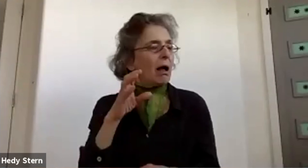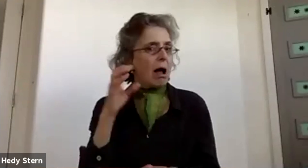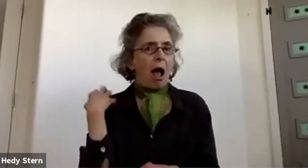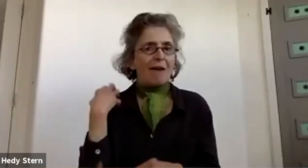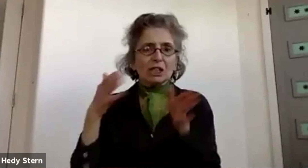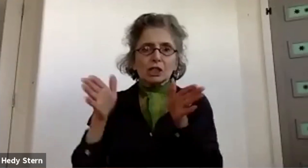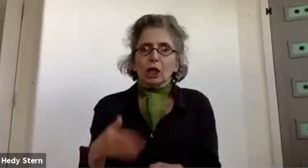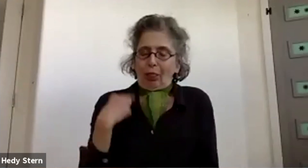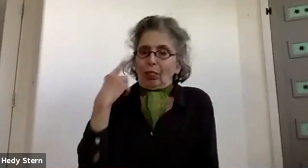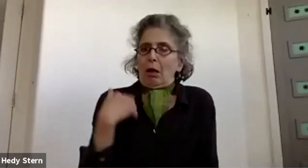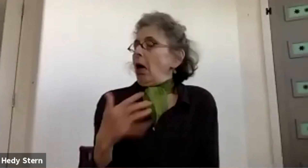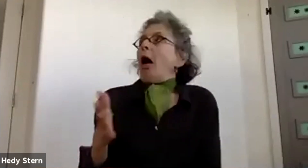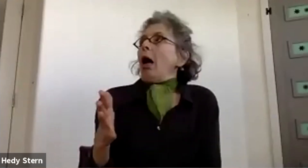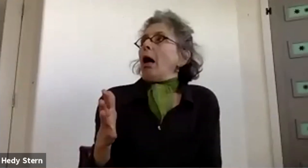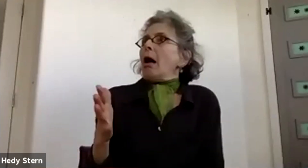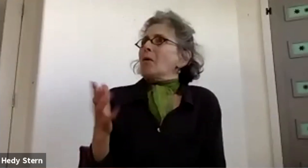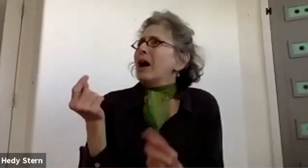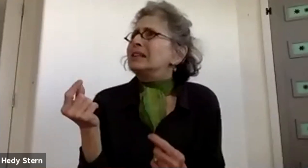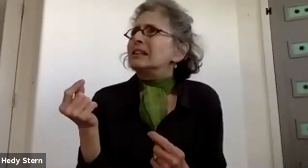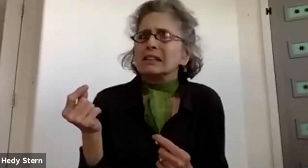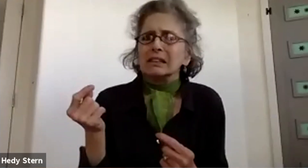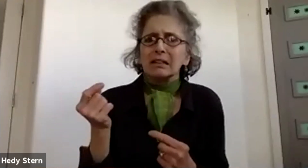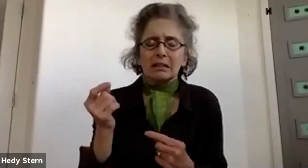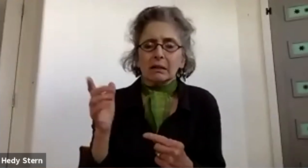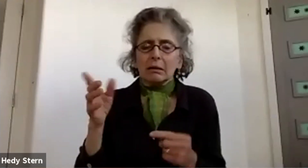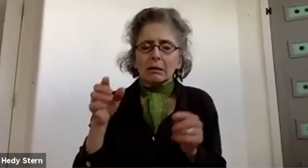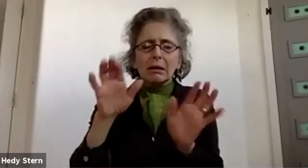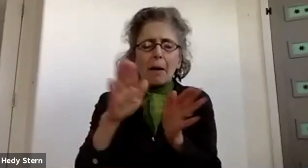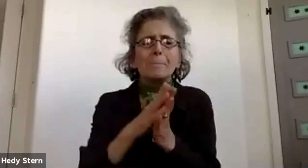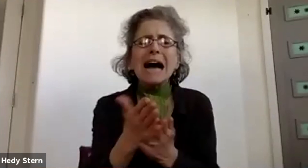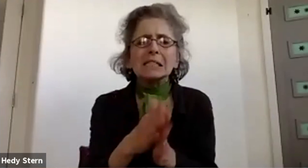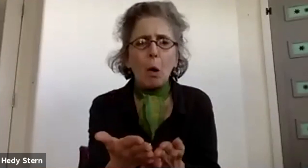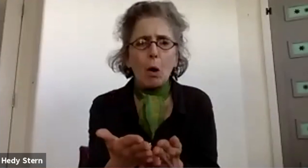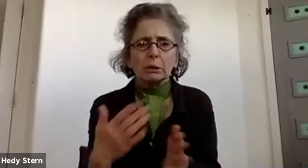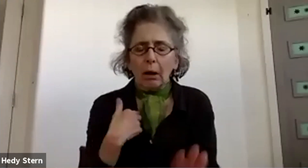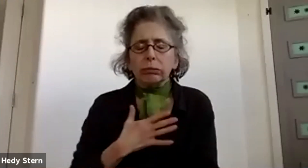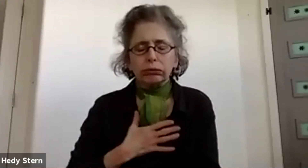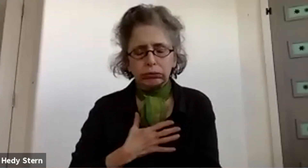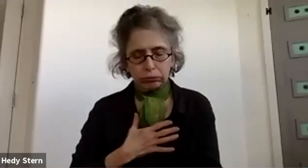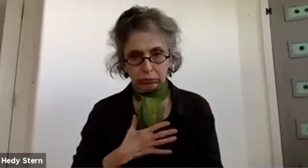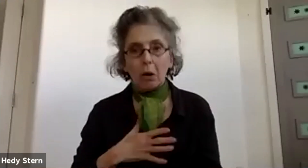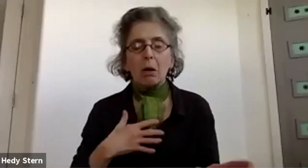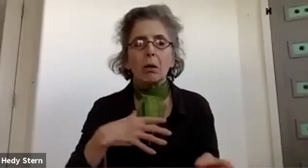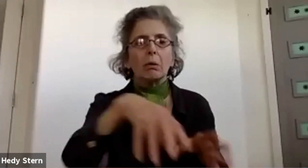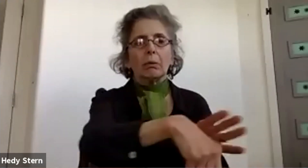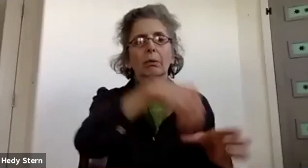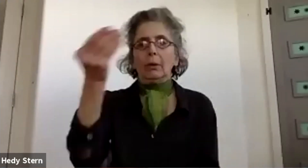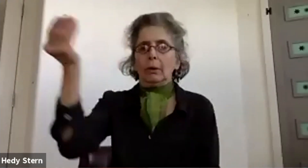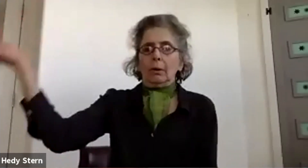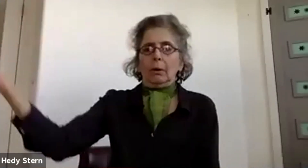was a German officer. I really imagined myself being back in Germany then, and they asked for passports, and fortunately I thought it was